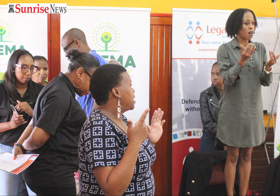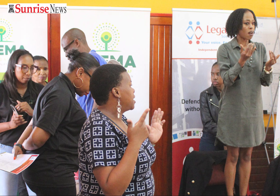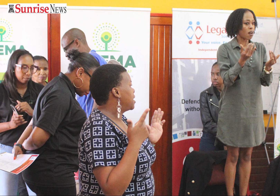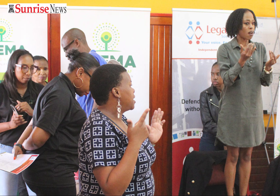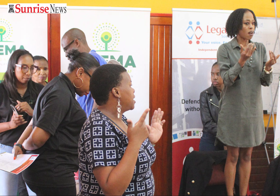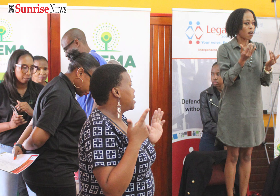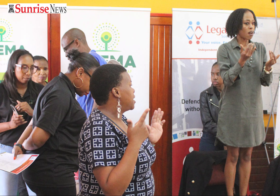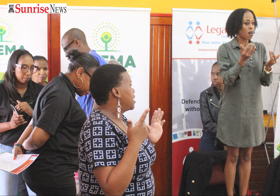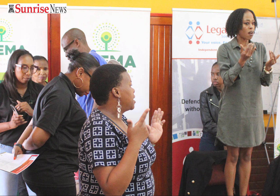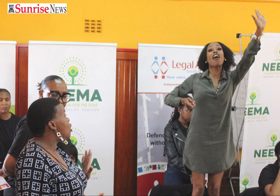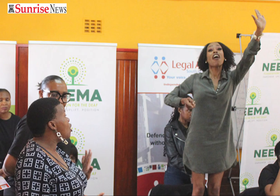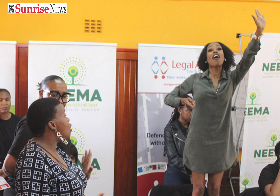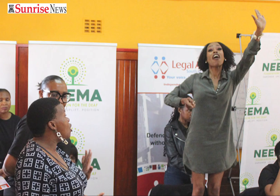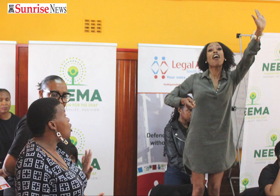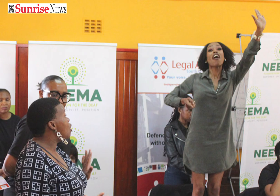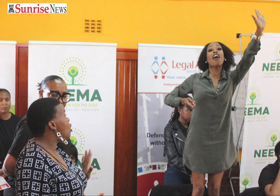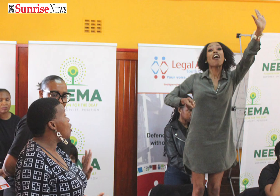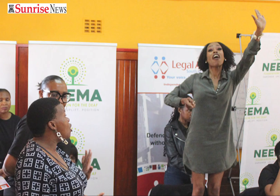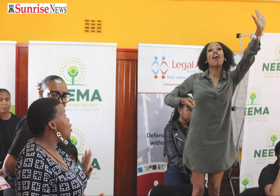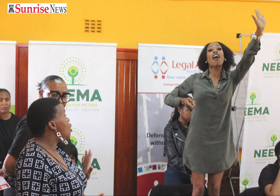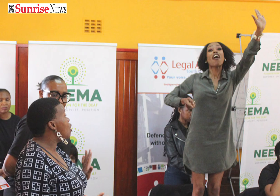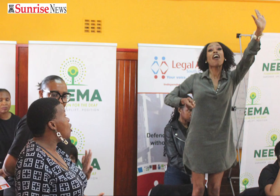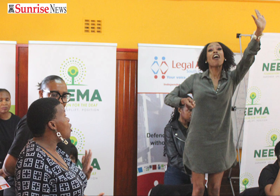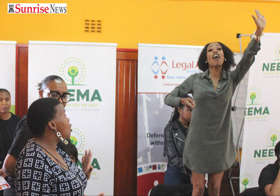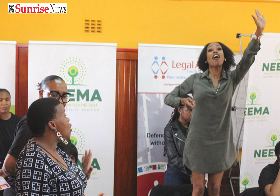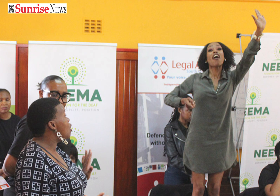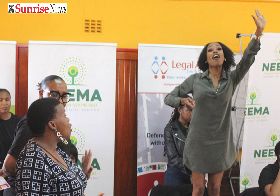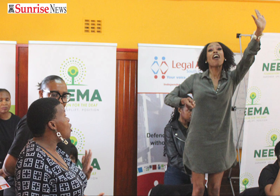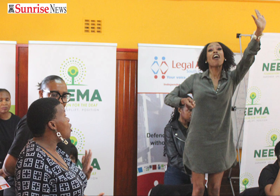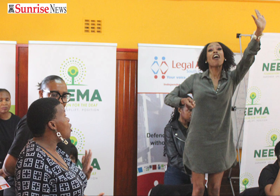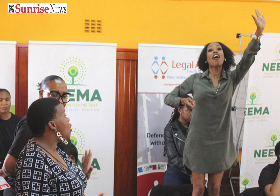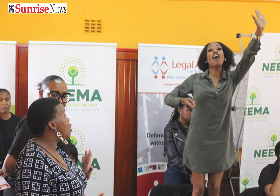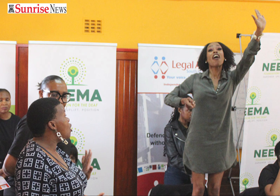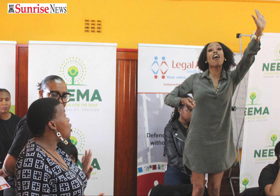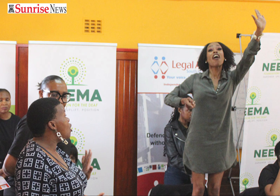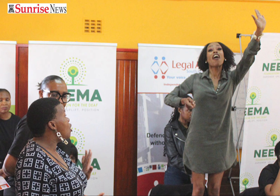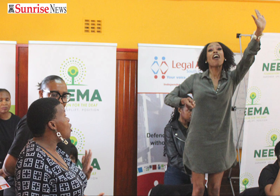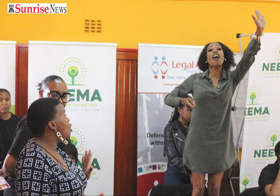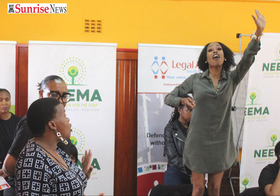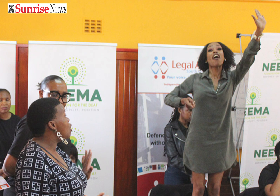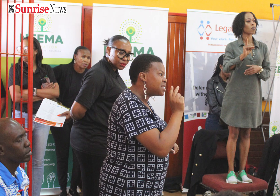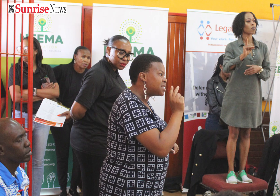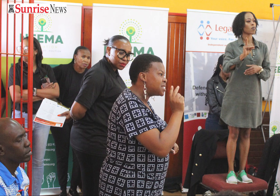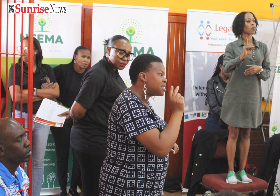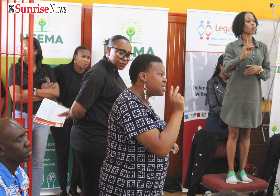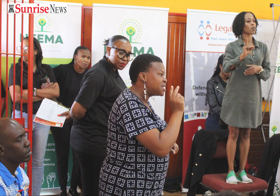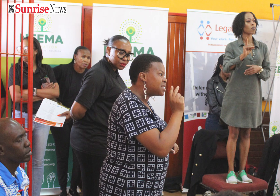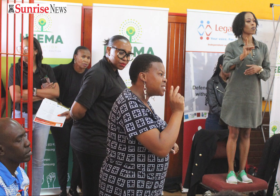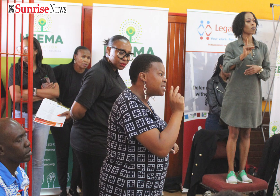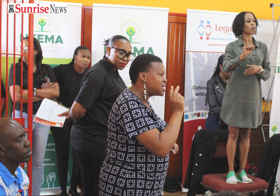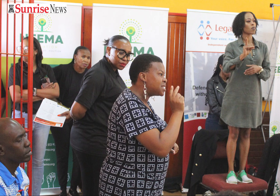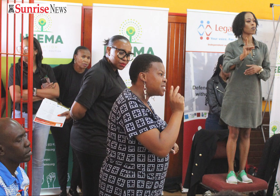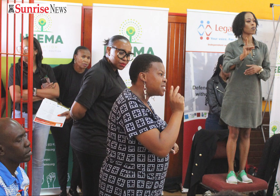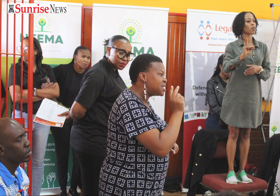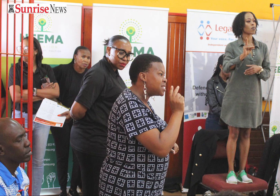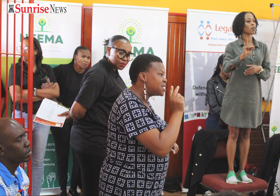captured, but also the lack of evidence. Disability. They're very talented. They're talented with their hands. They're talented with a lot